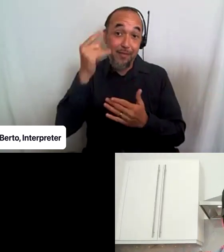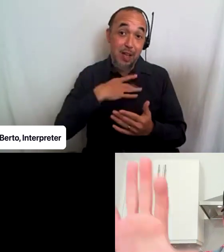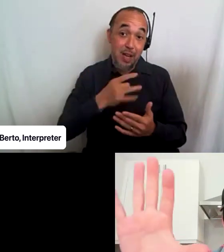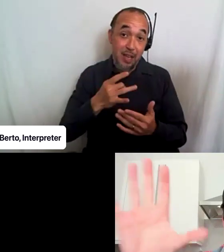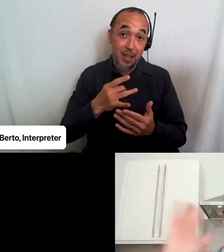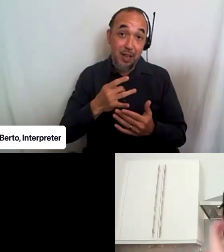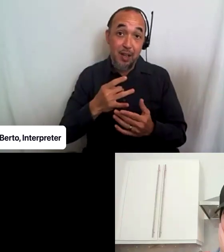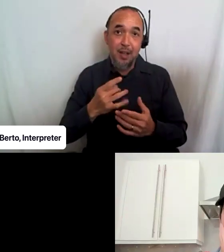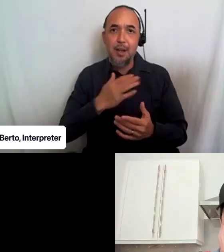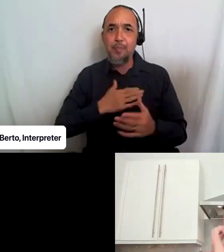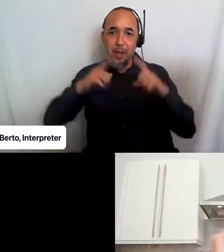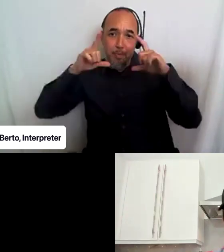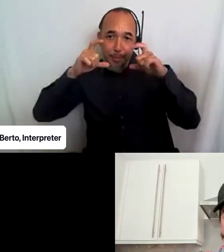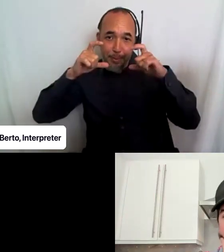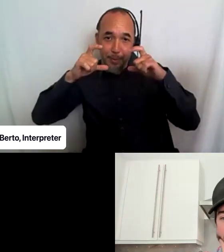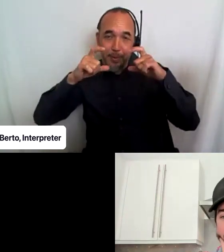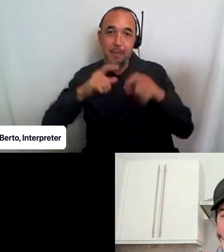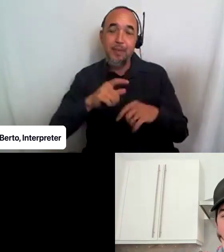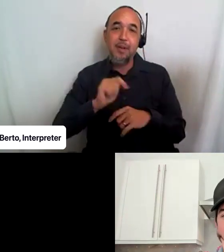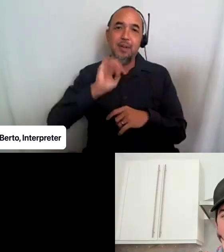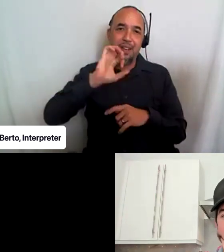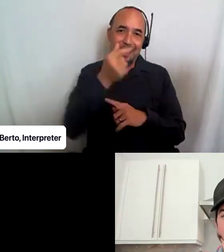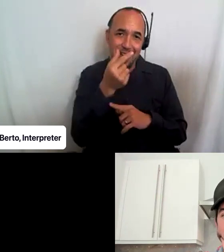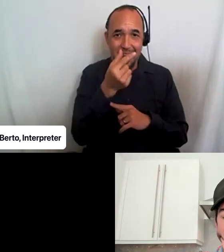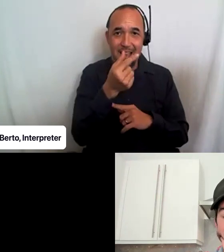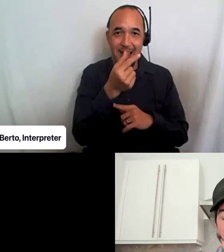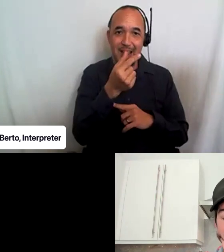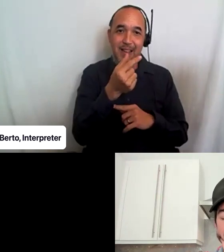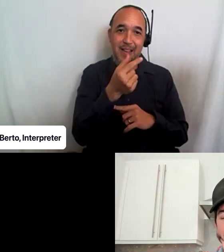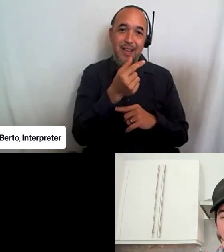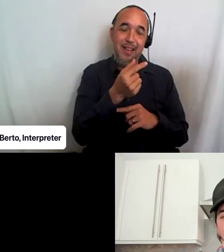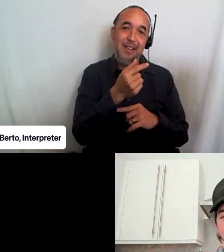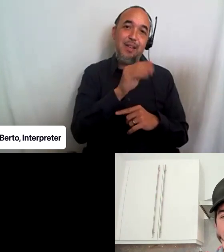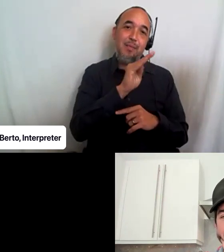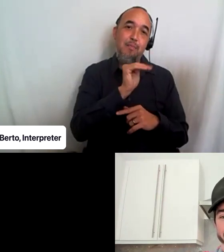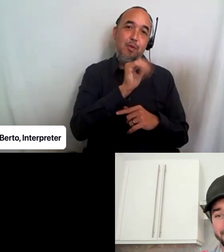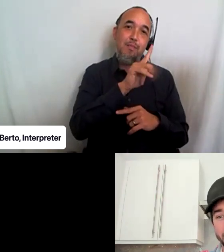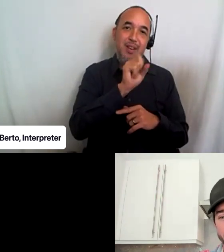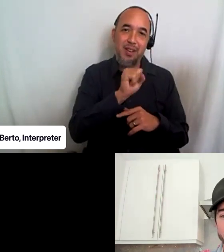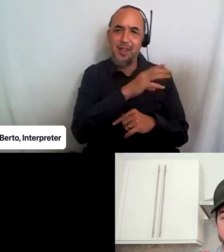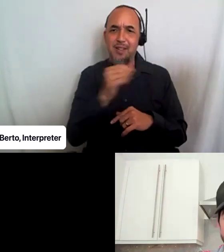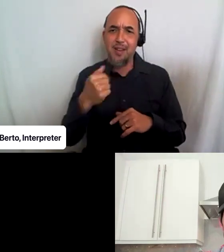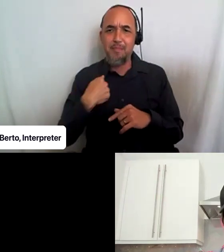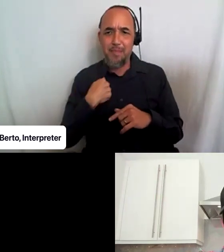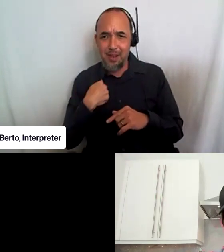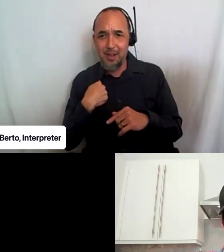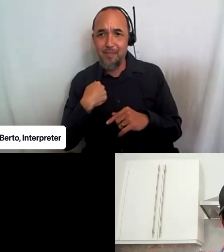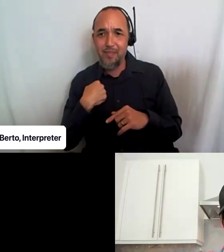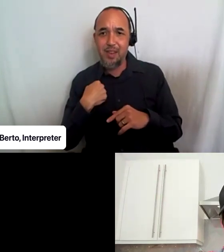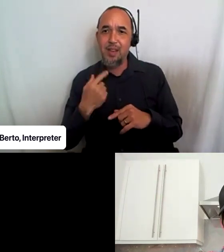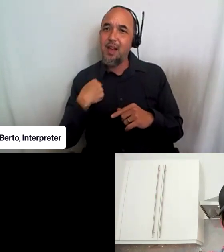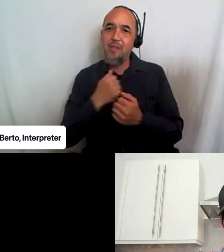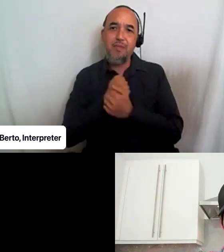take photos and tag Momentus, tag me, because this brings me joy. You have no idea how much baking and spreading love through